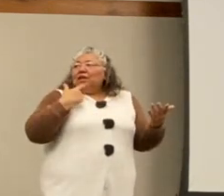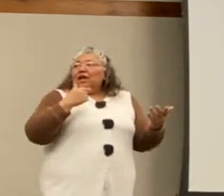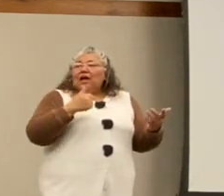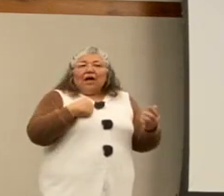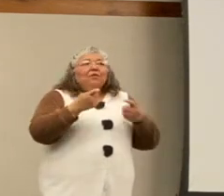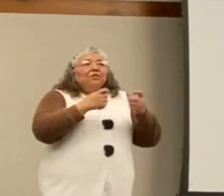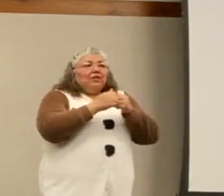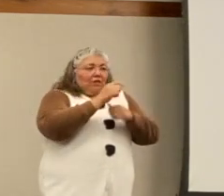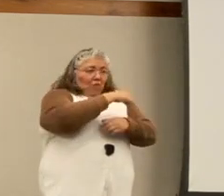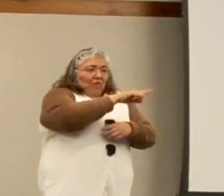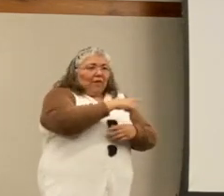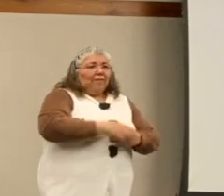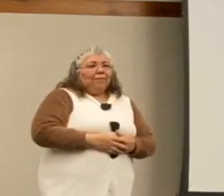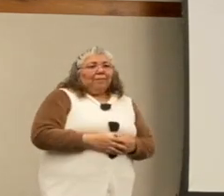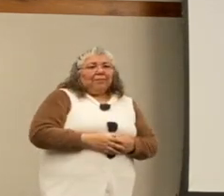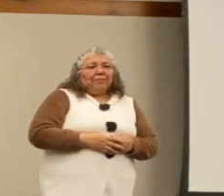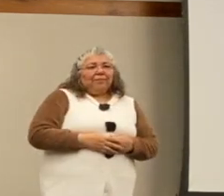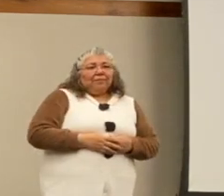dealing with them.